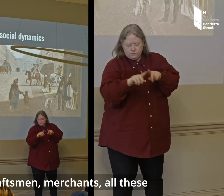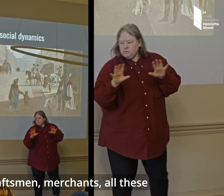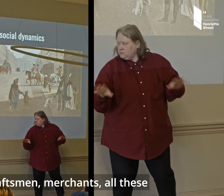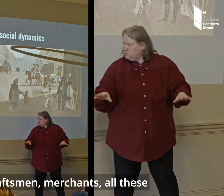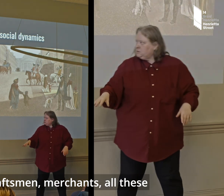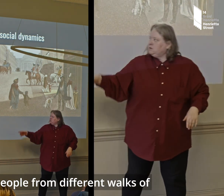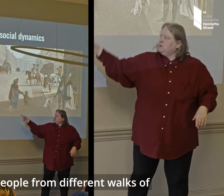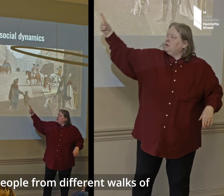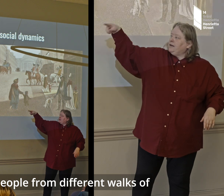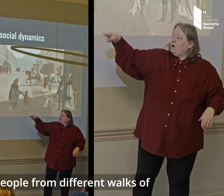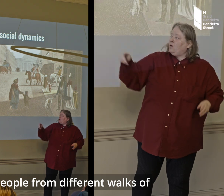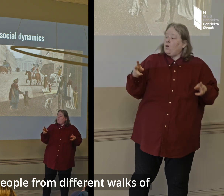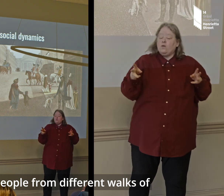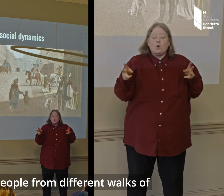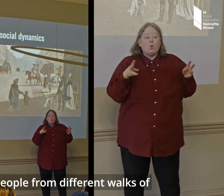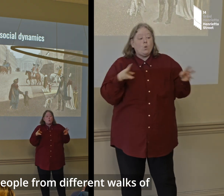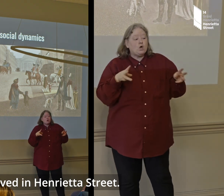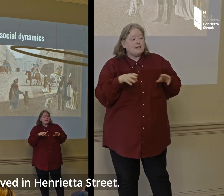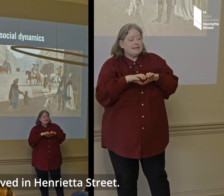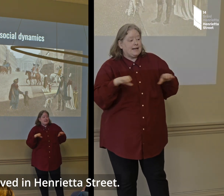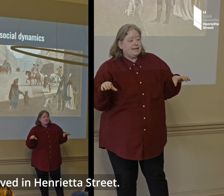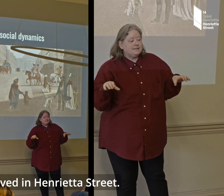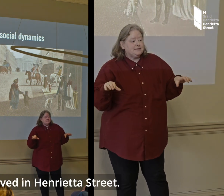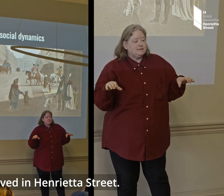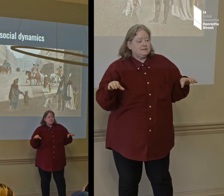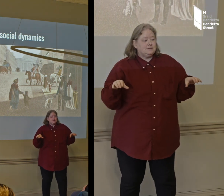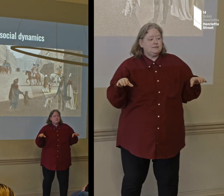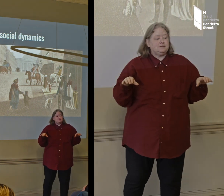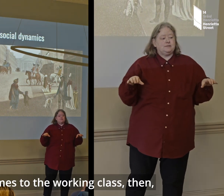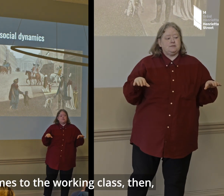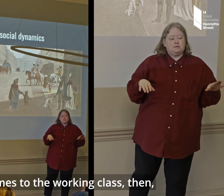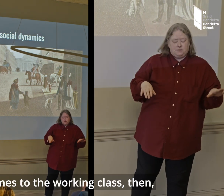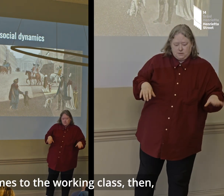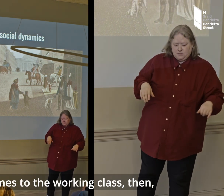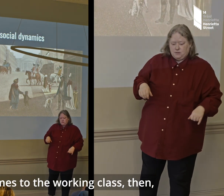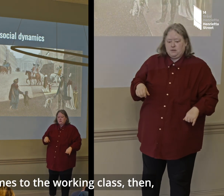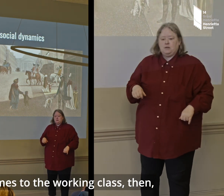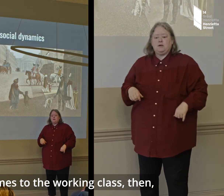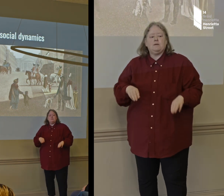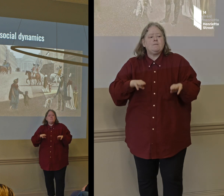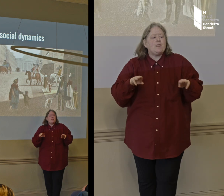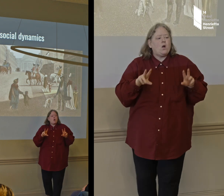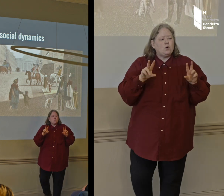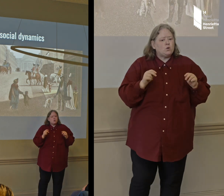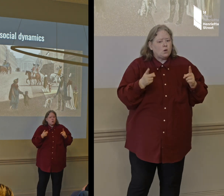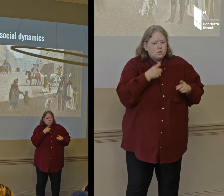merchants, all these different people from different walks of life lived in Henrietta Street. When it comes to the working class then,